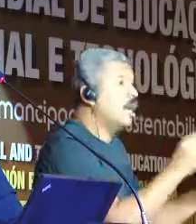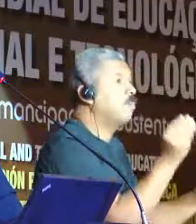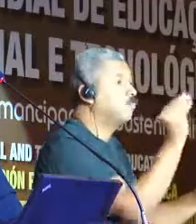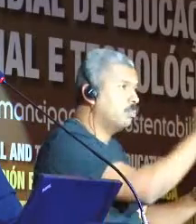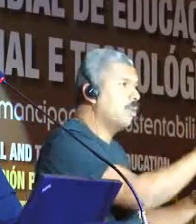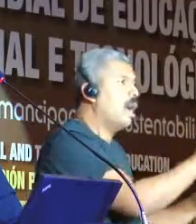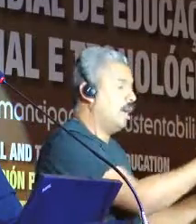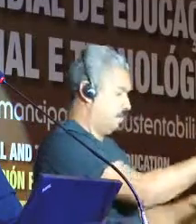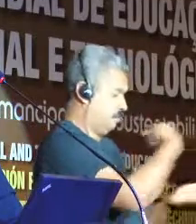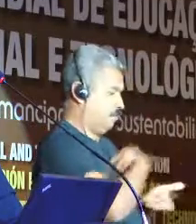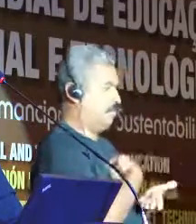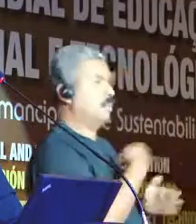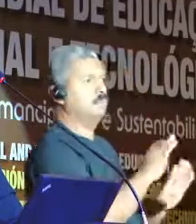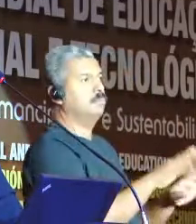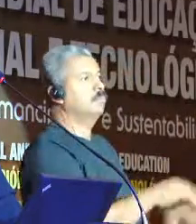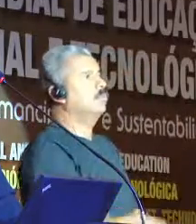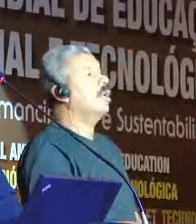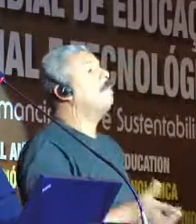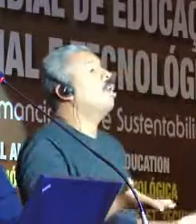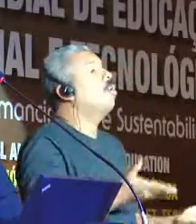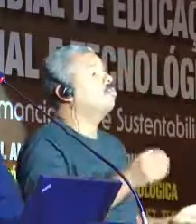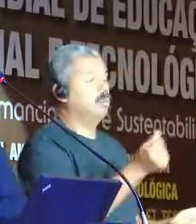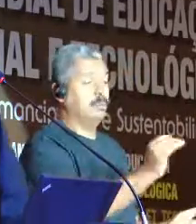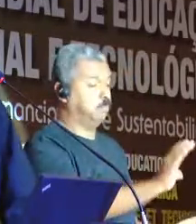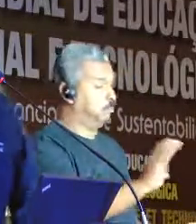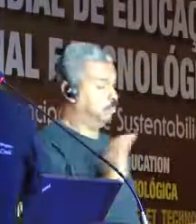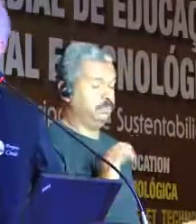selling free software.